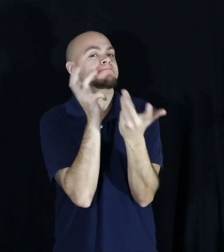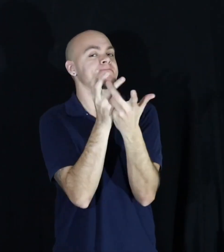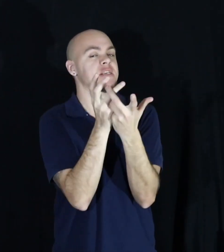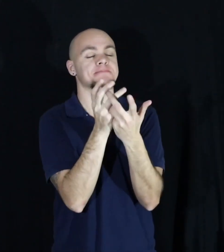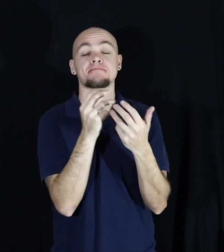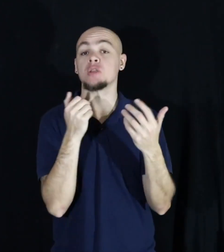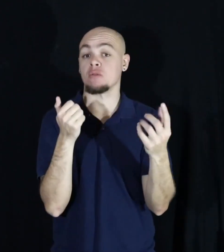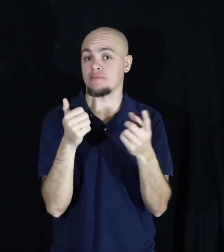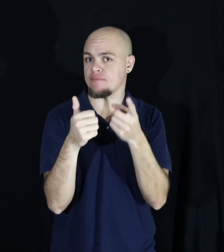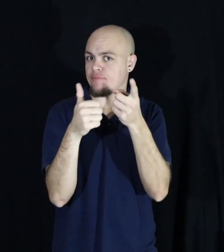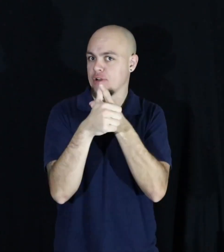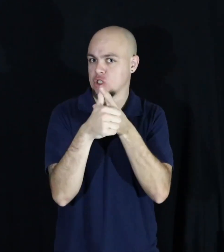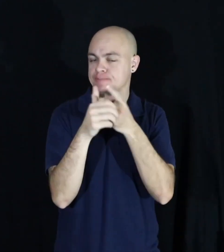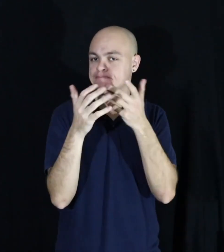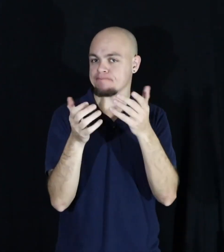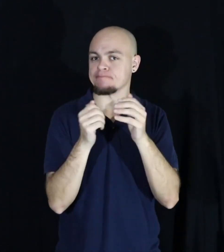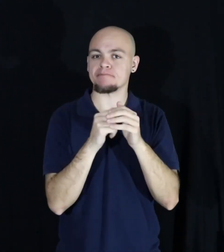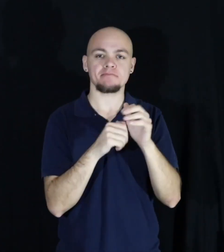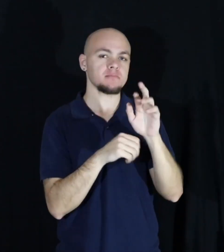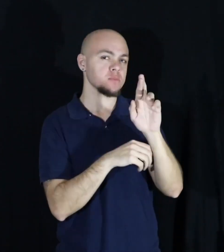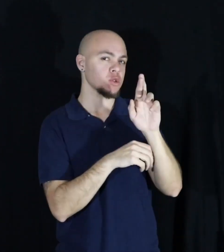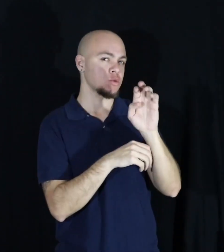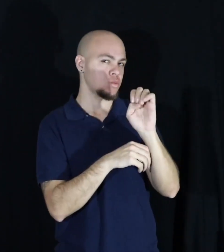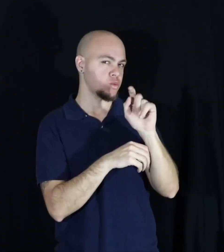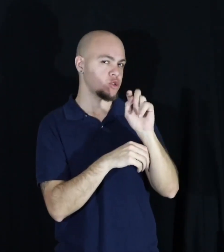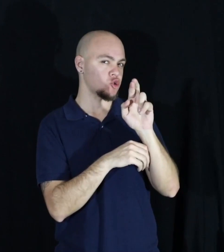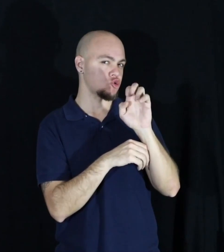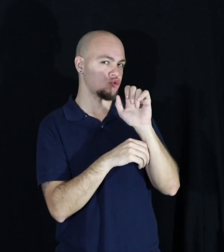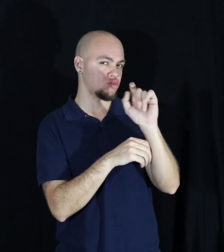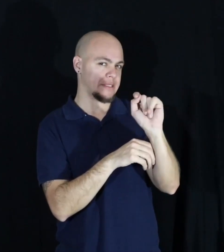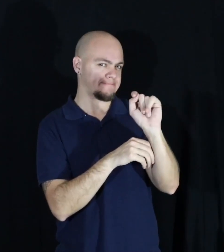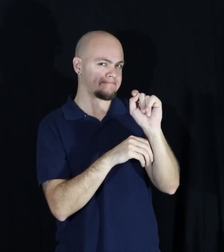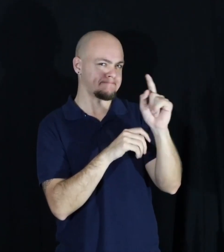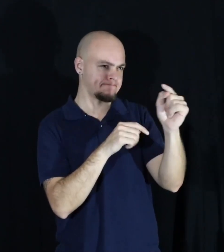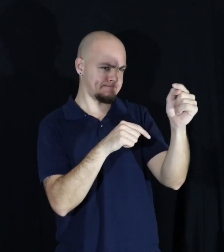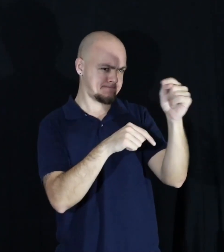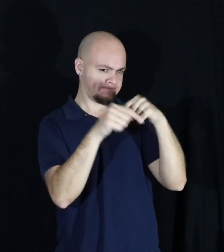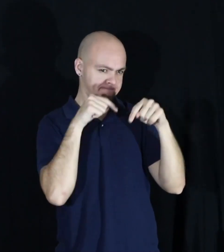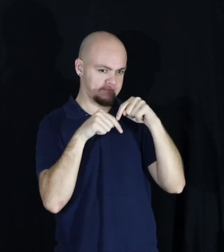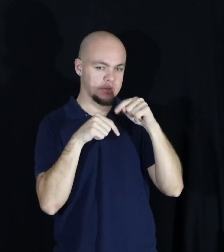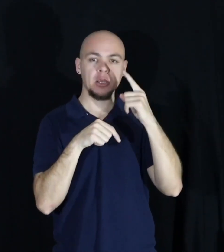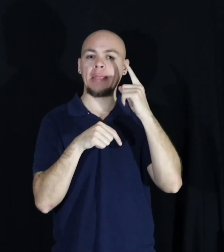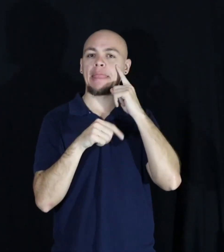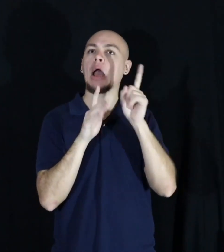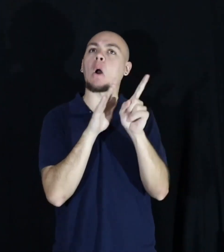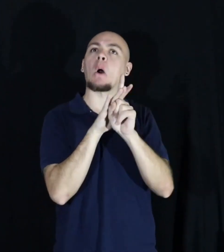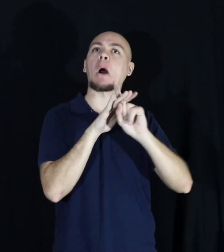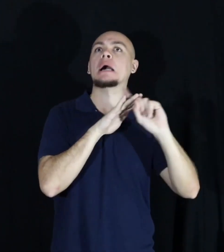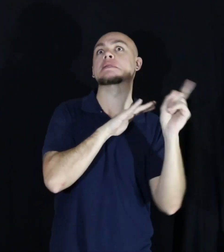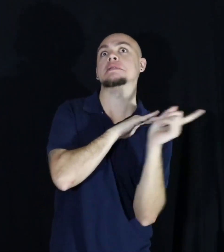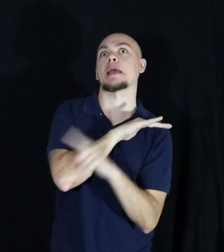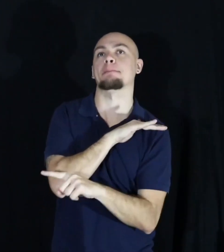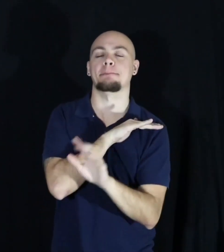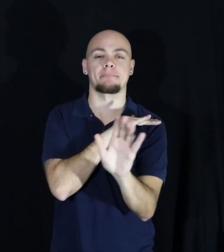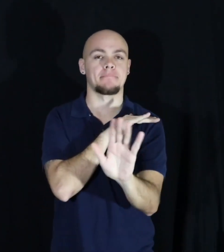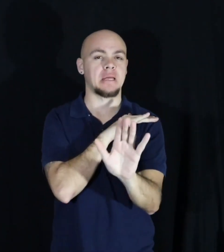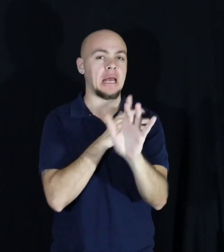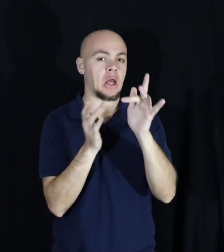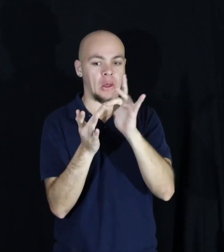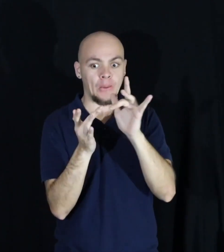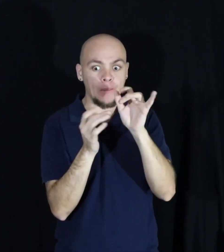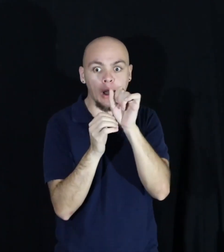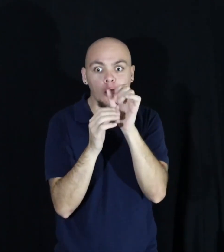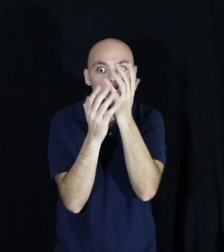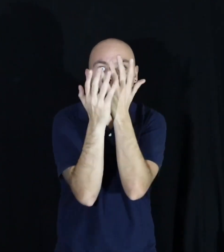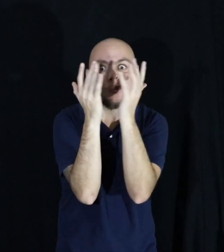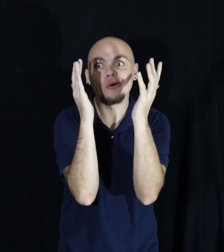So first, let's talk about the retreat. Now, you might think that I'm talking about escapism. We talk about disappearing into the